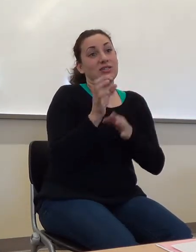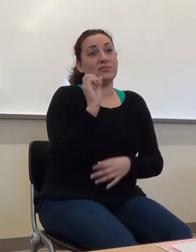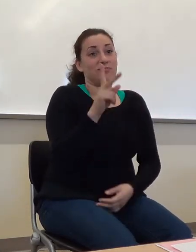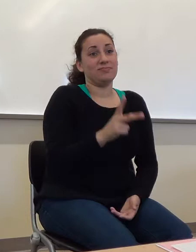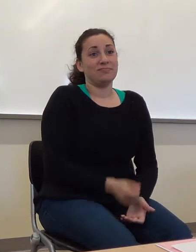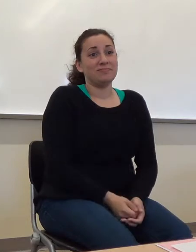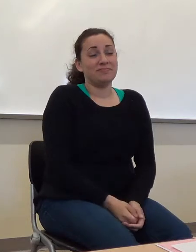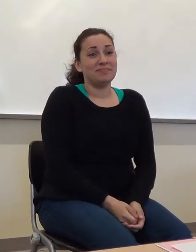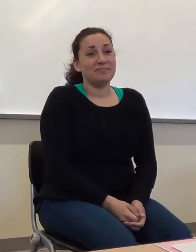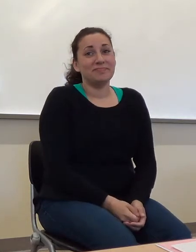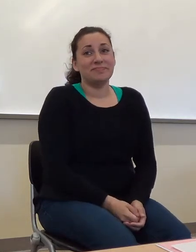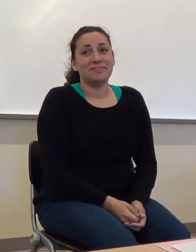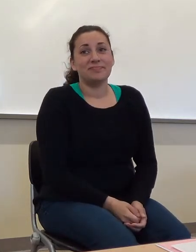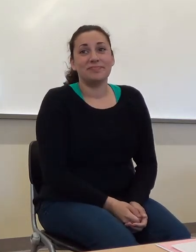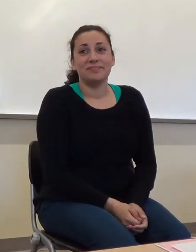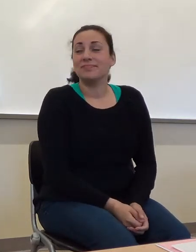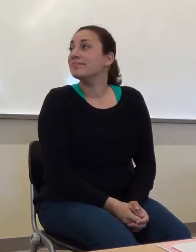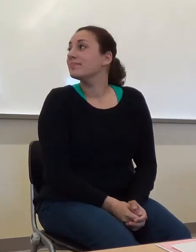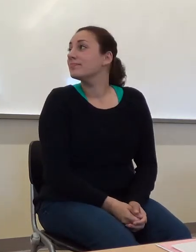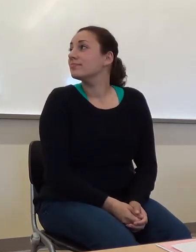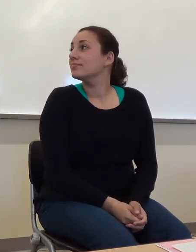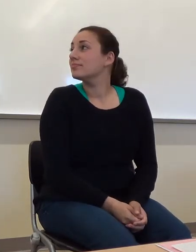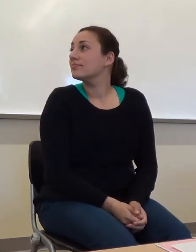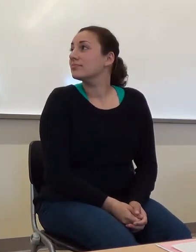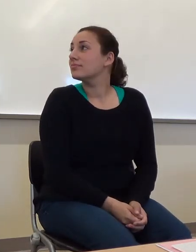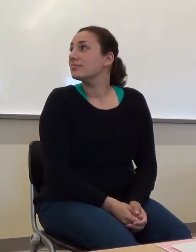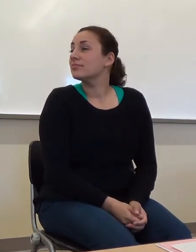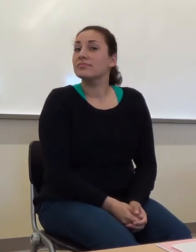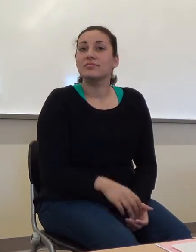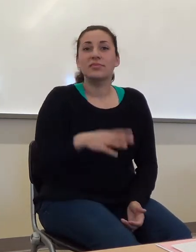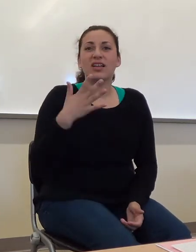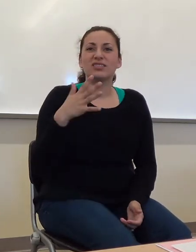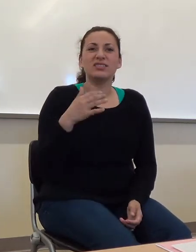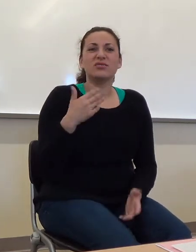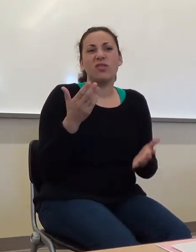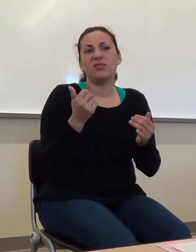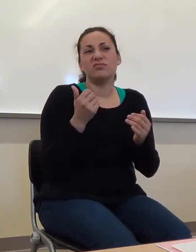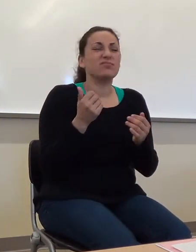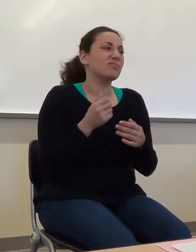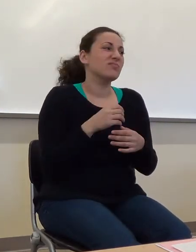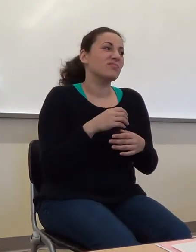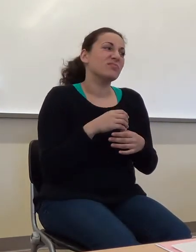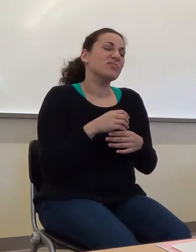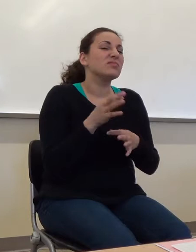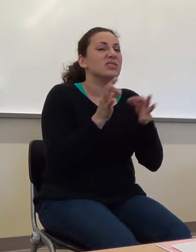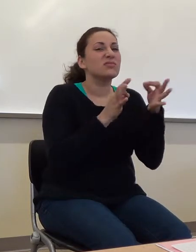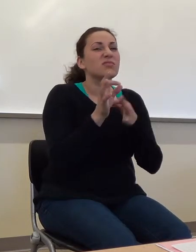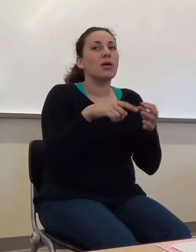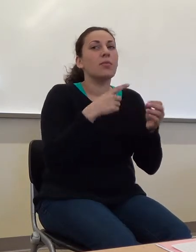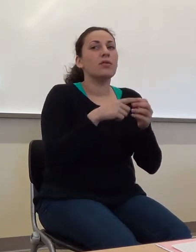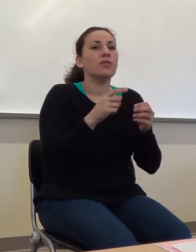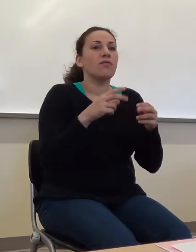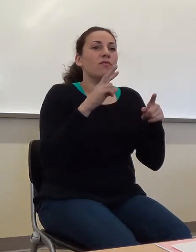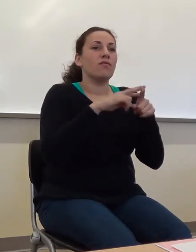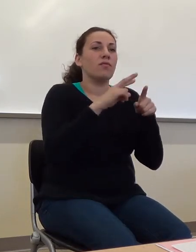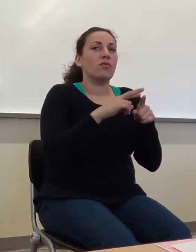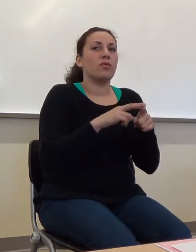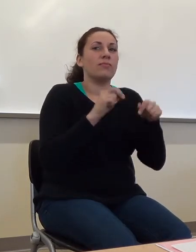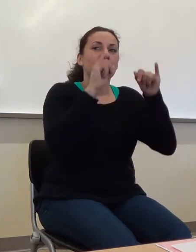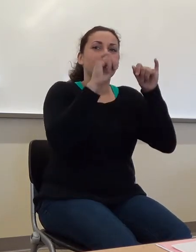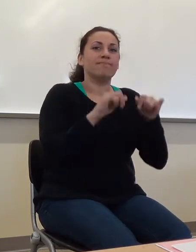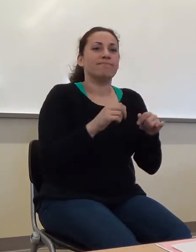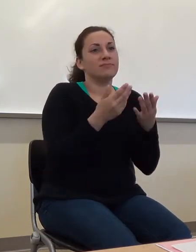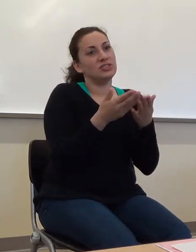direction. Okay, so that was just kind of wanted to tell people about the vocabulary quizzes in